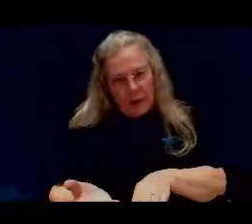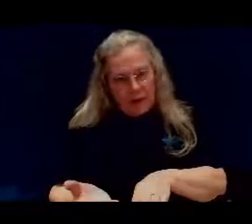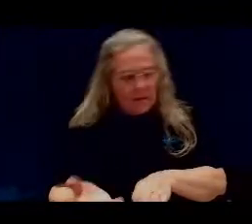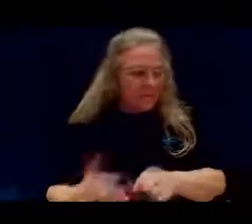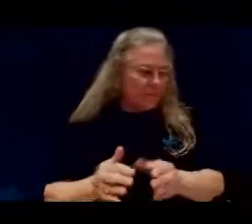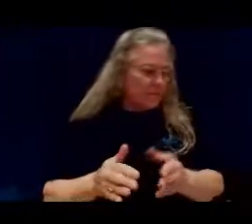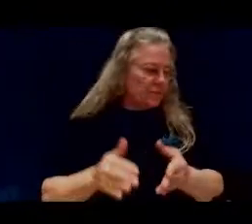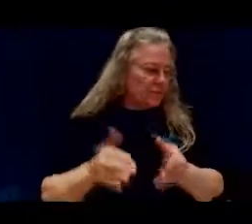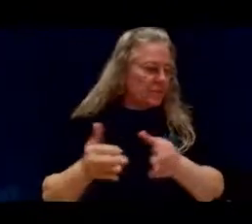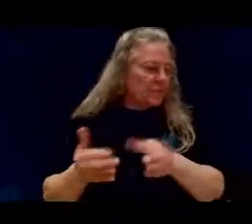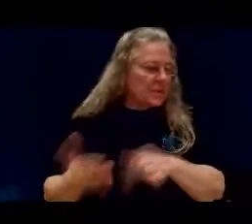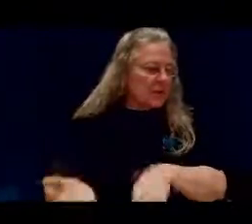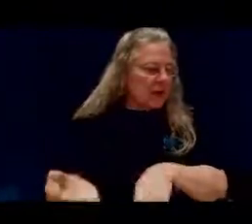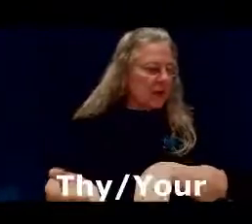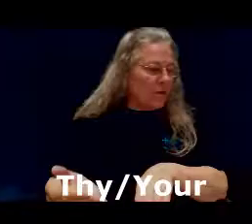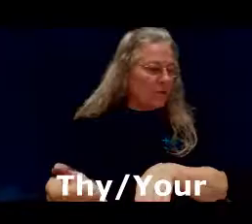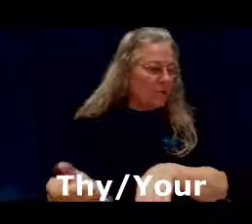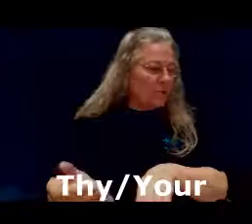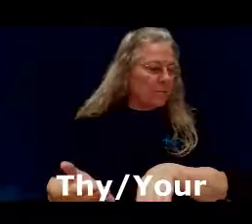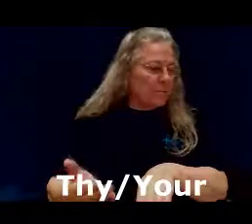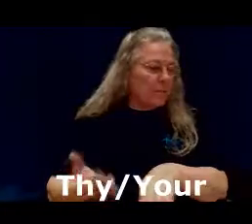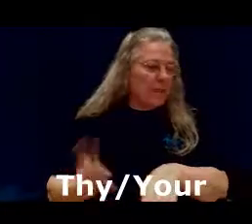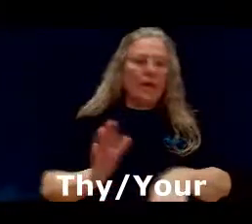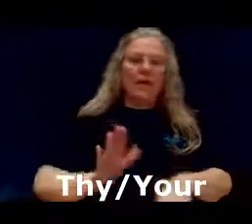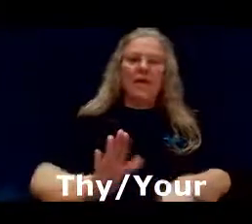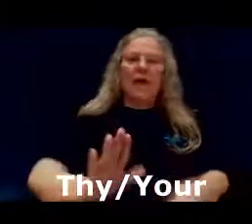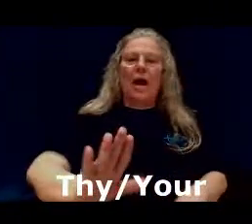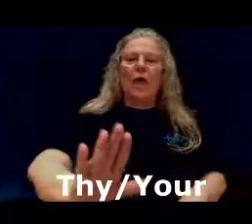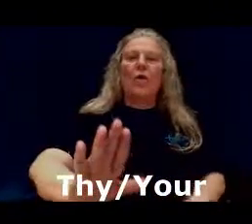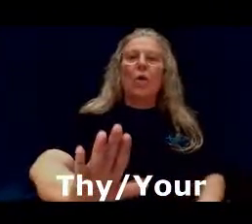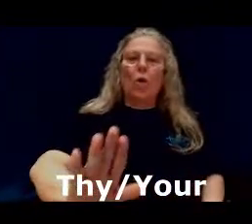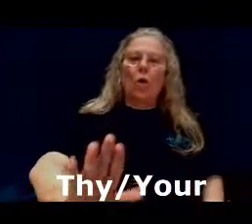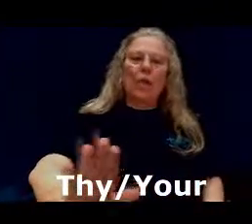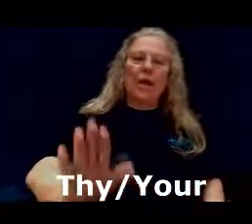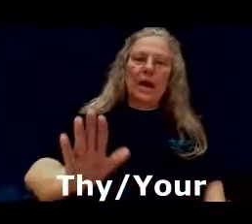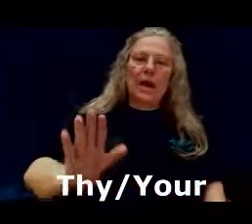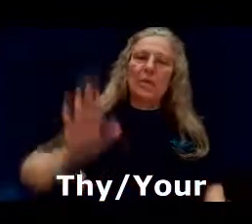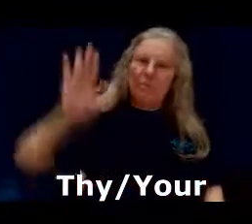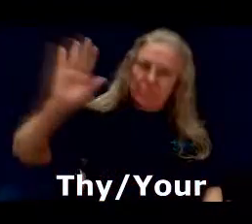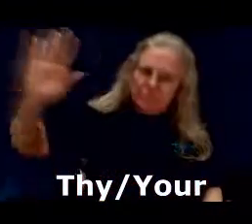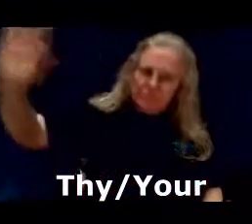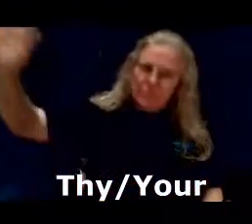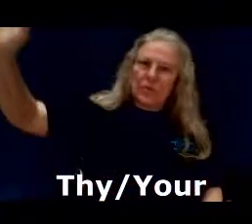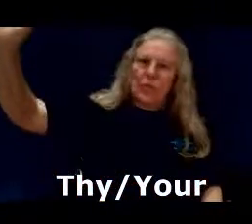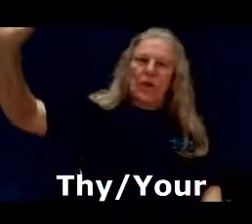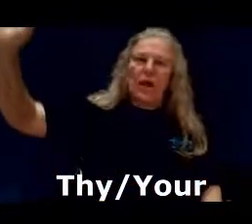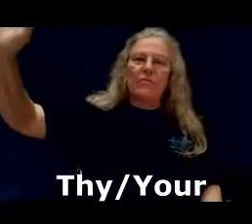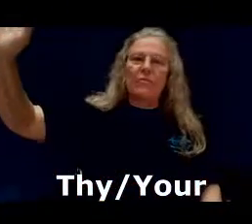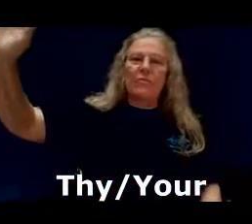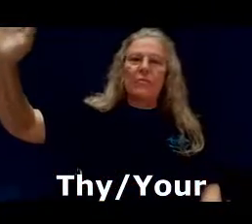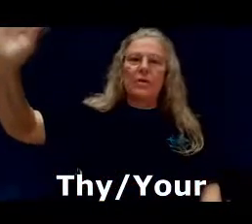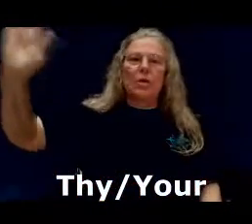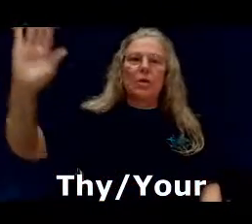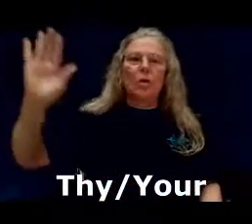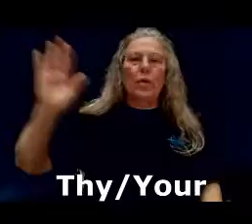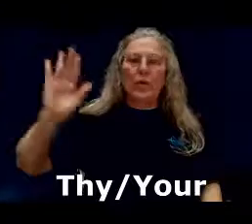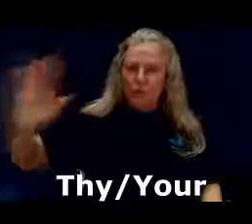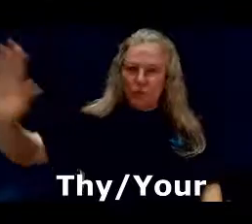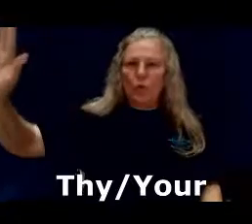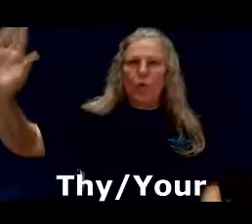dies. Death. Thy. Open hand wherever you're going, toward